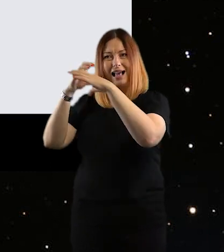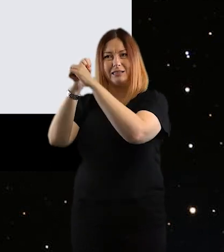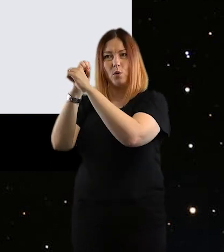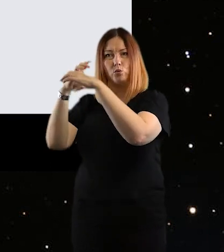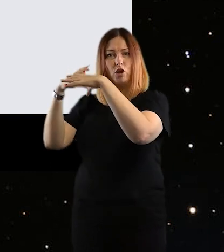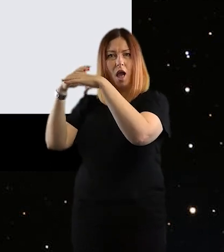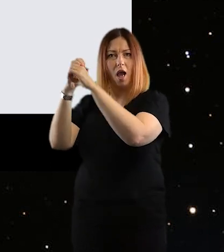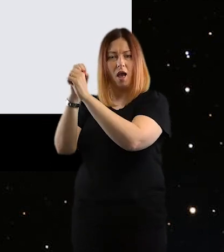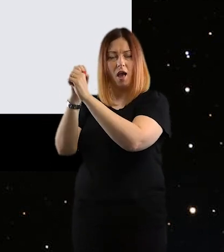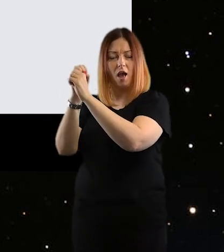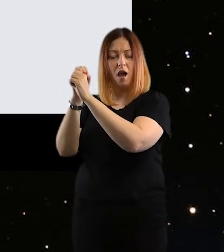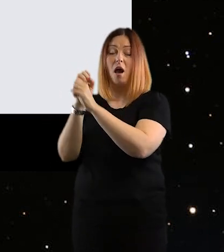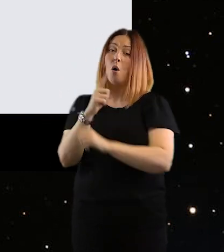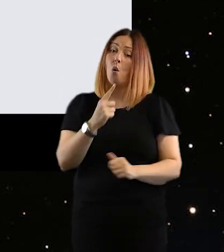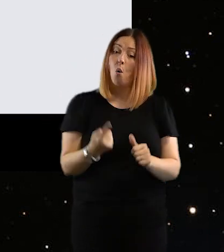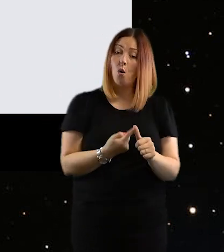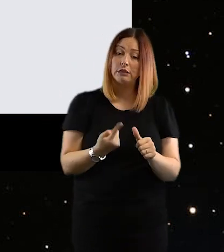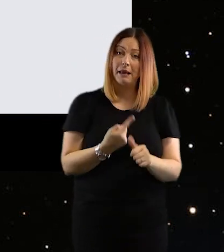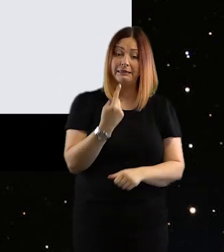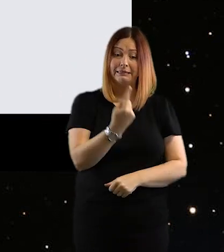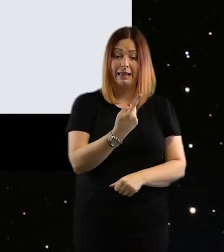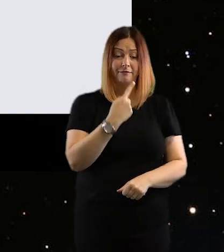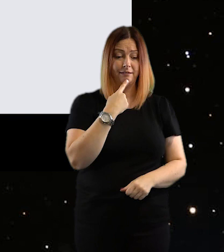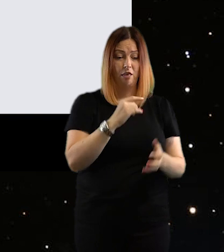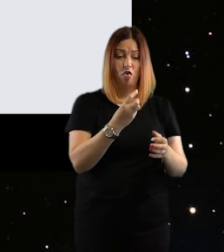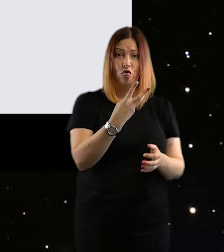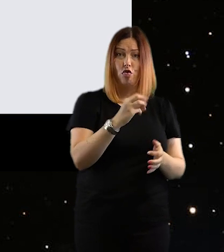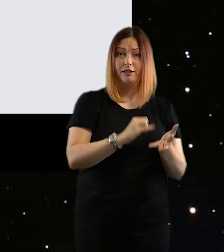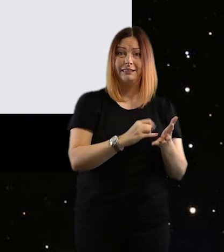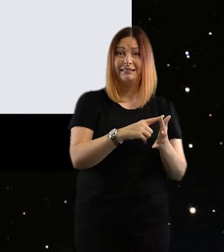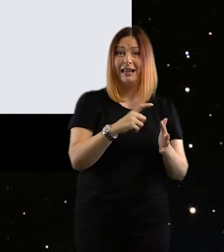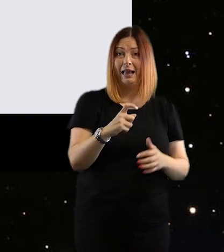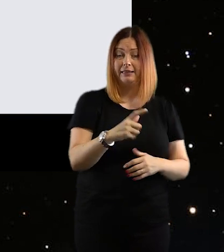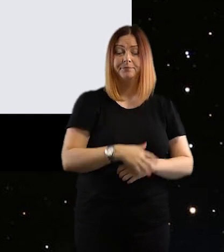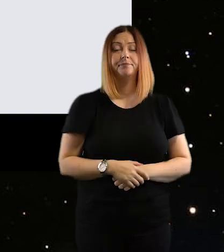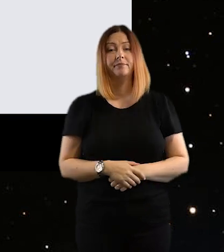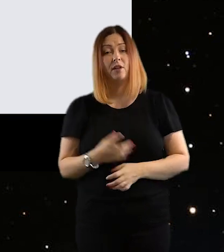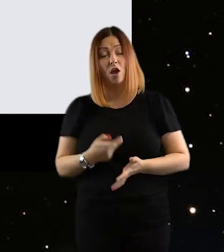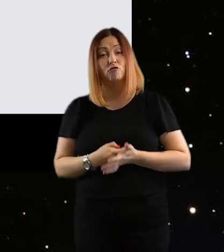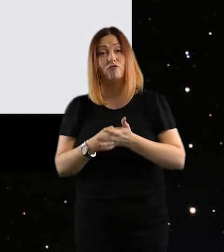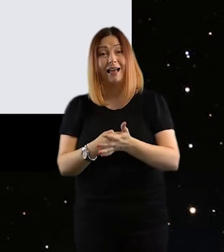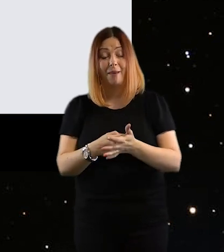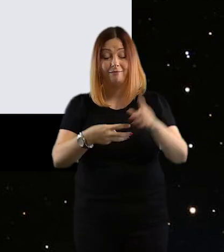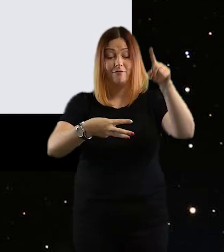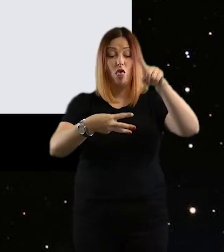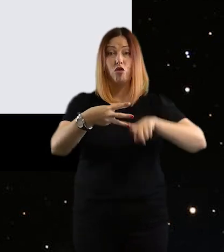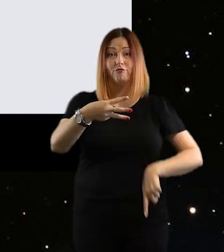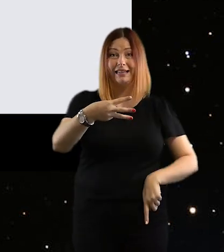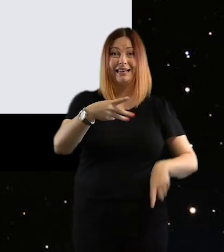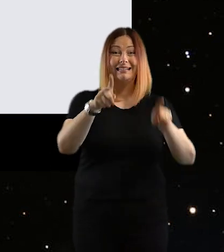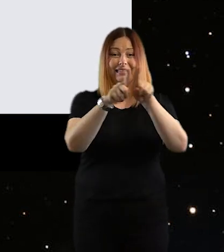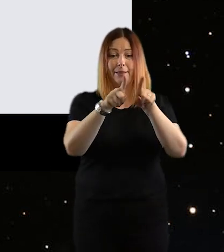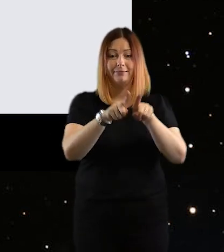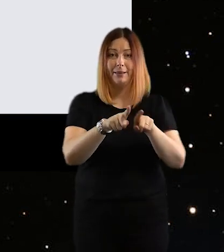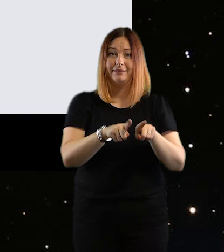30 seconds. I would advise that you keep the exposure time the same on all 3, but it doesn't necessarily need to be